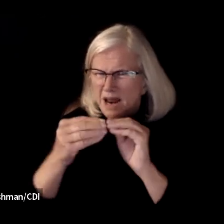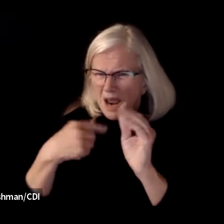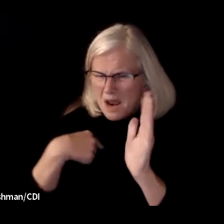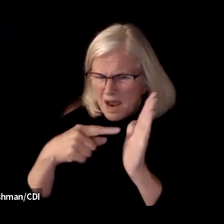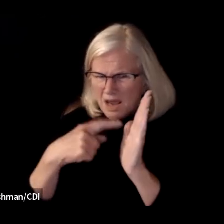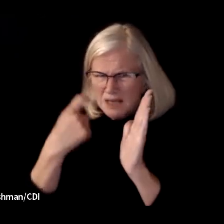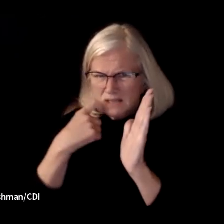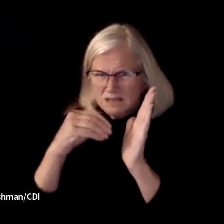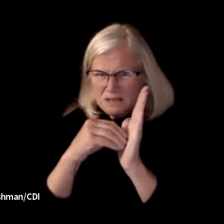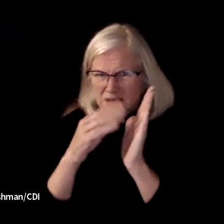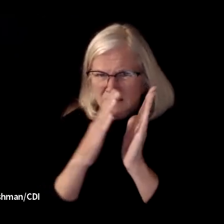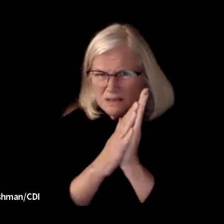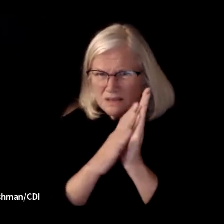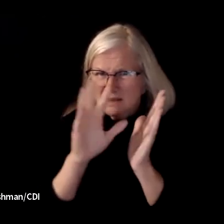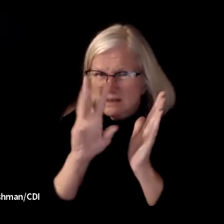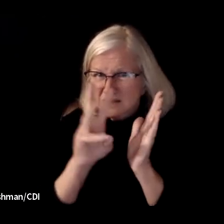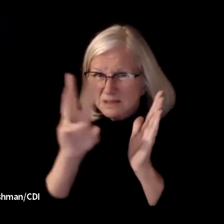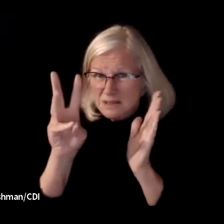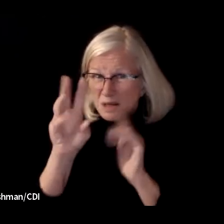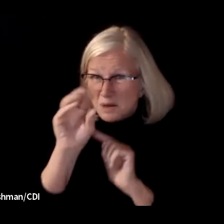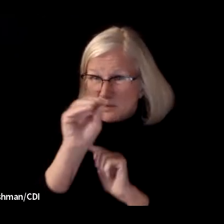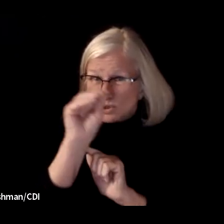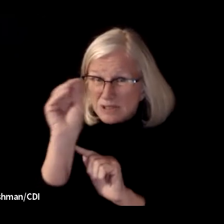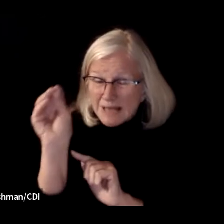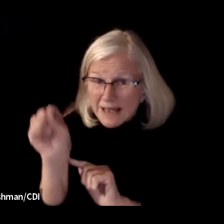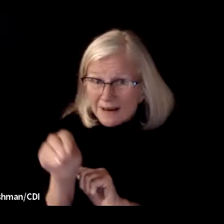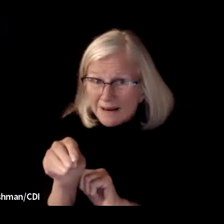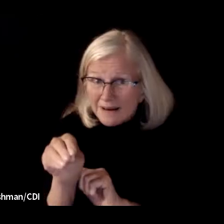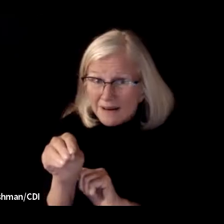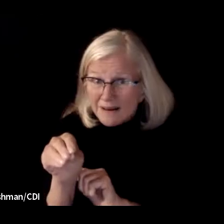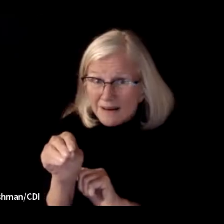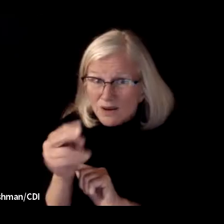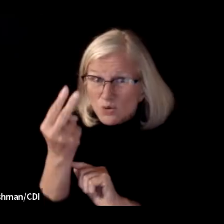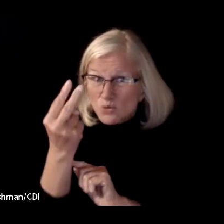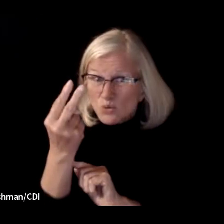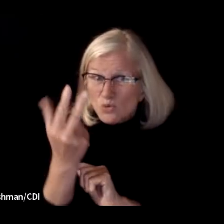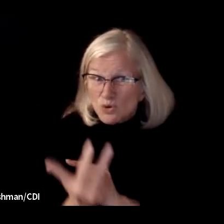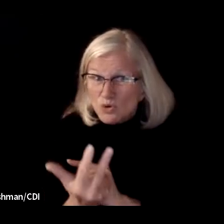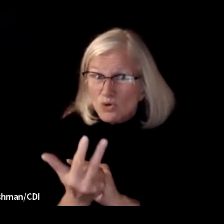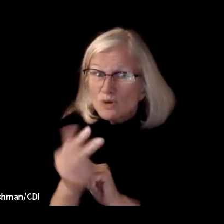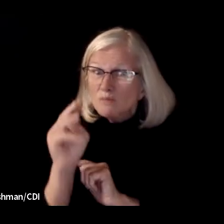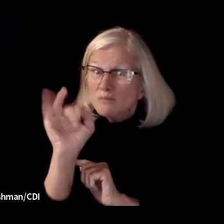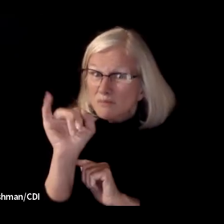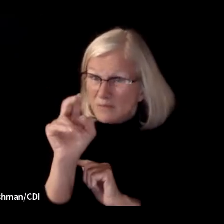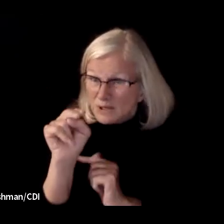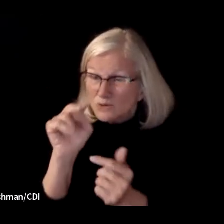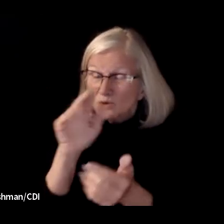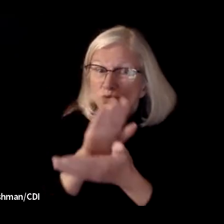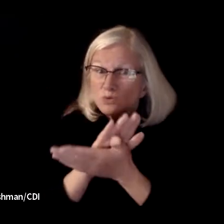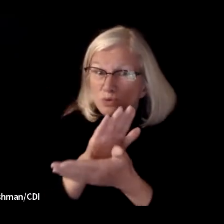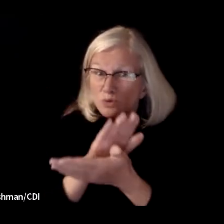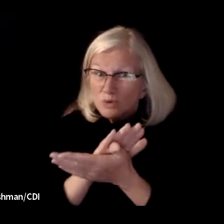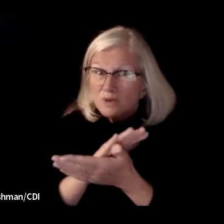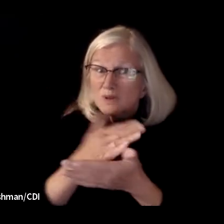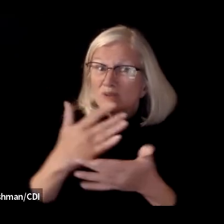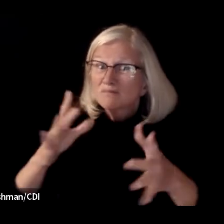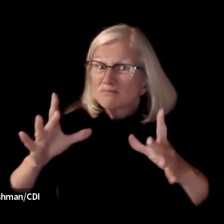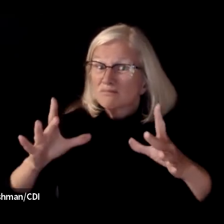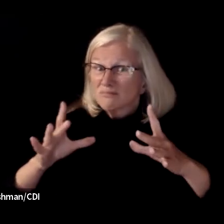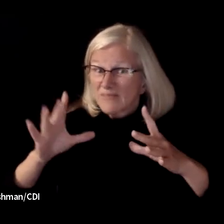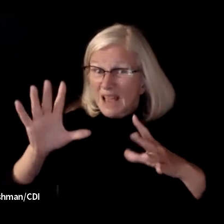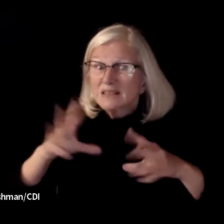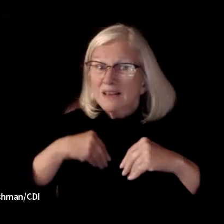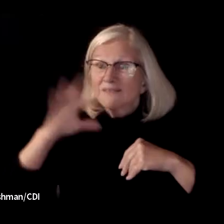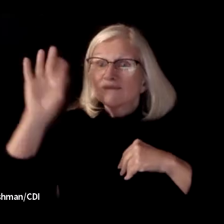66%, only about 2/3 of Minnesota school districts and various other schools have accepted the federal money for